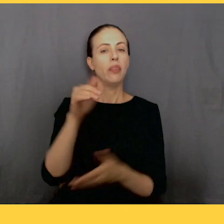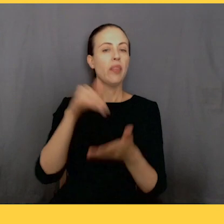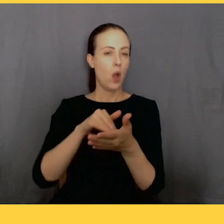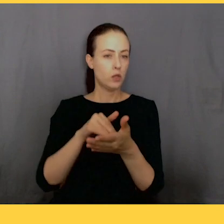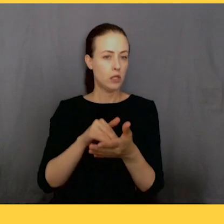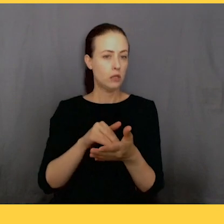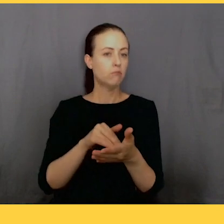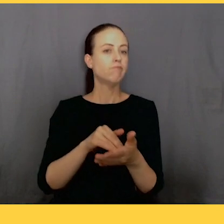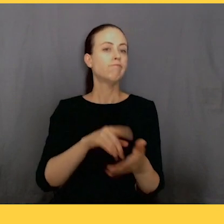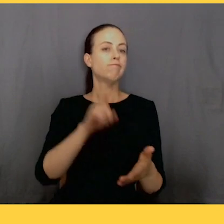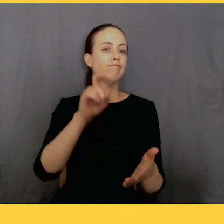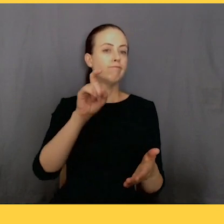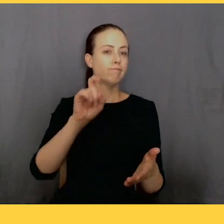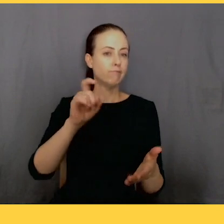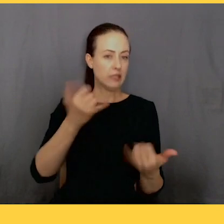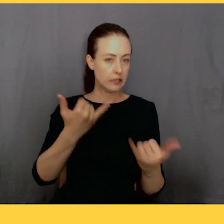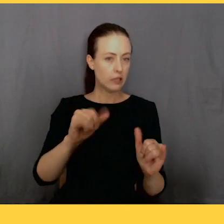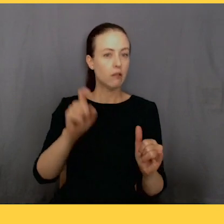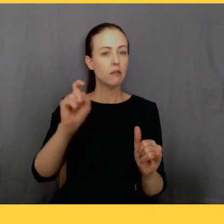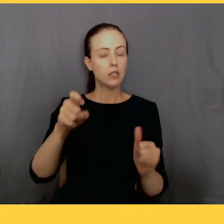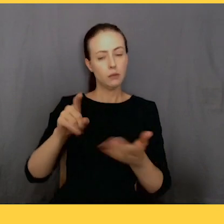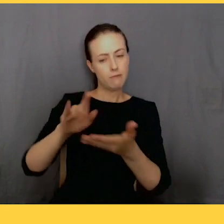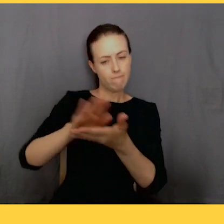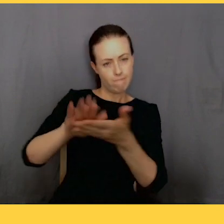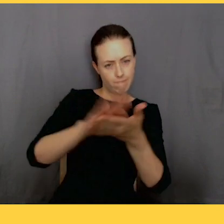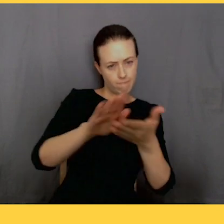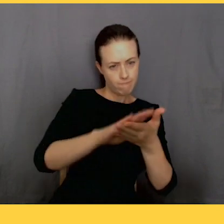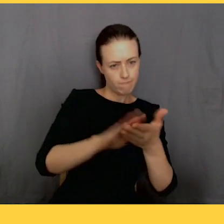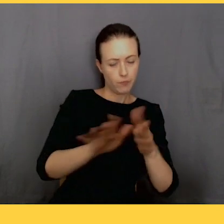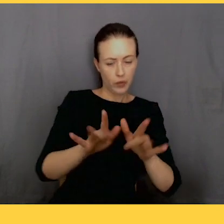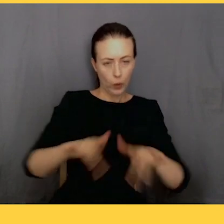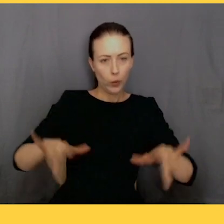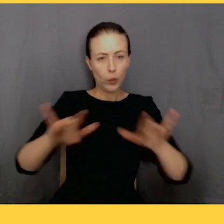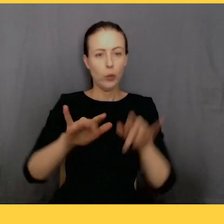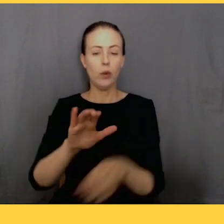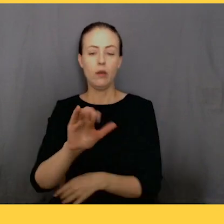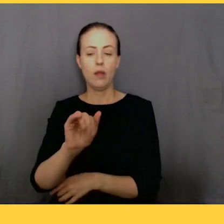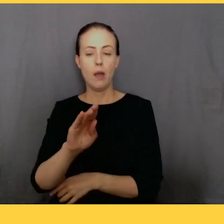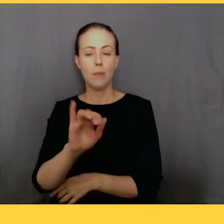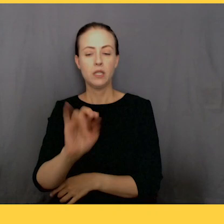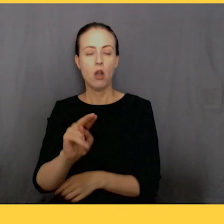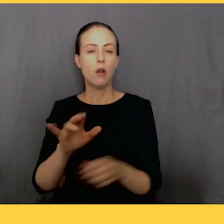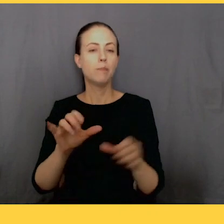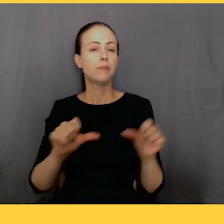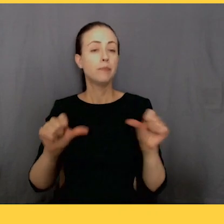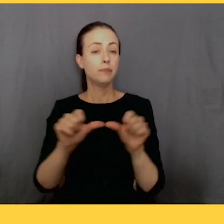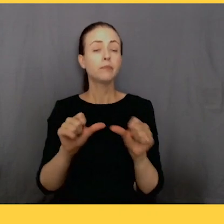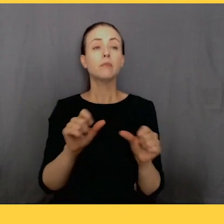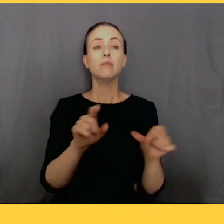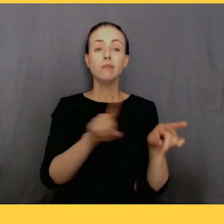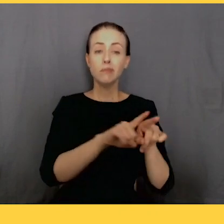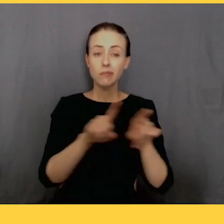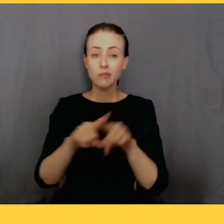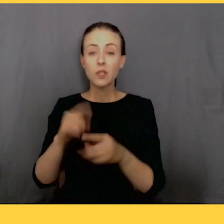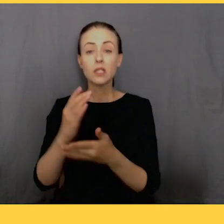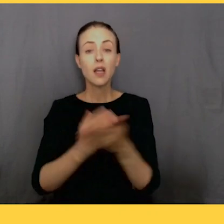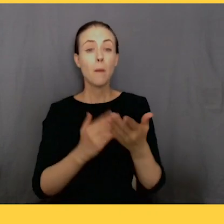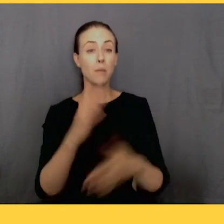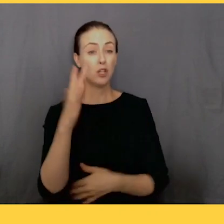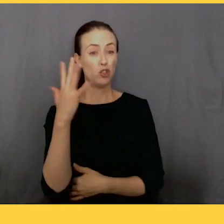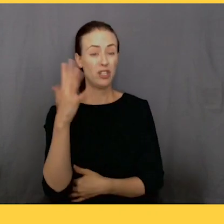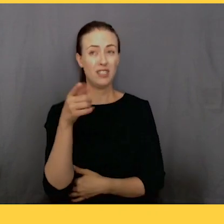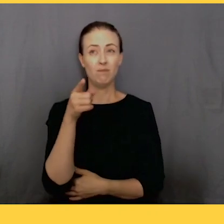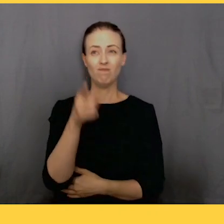to be cleared in the Cabazon areas. In addition, we have hazardous trees and that are being assessed as part of the